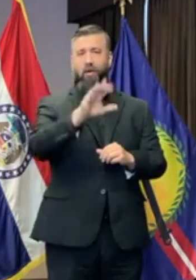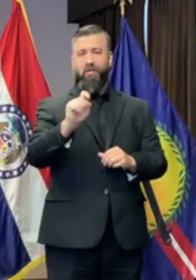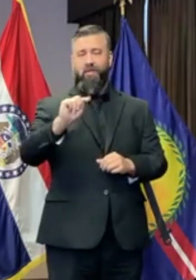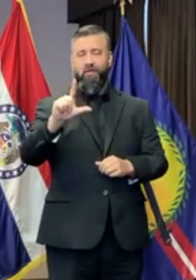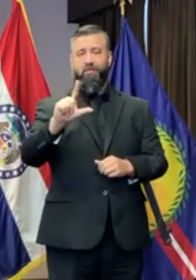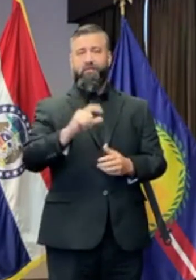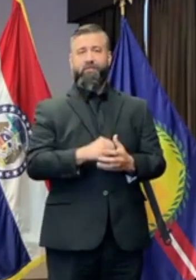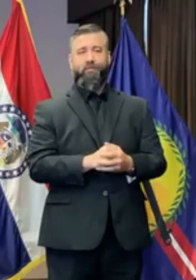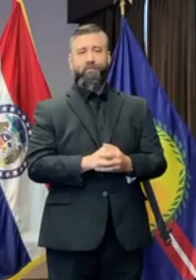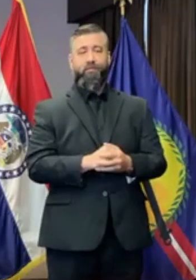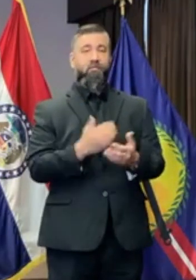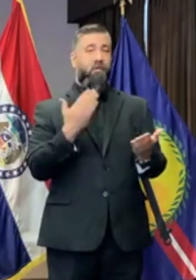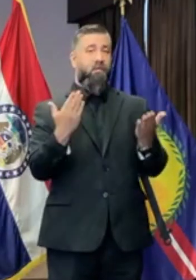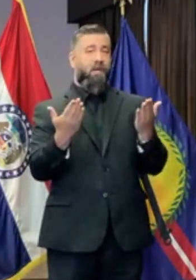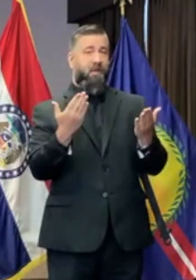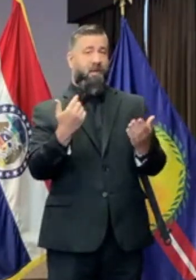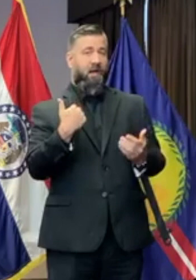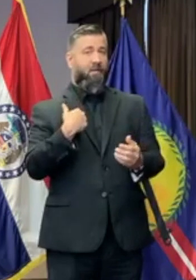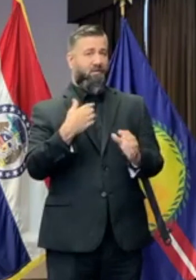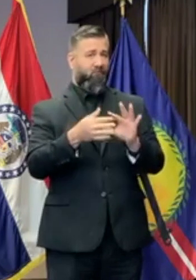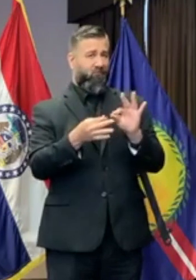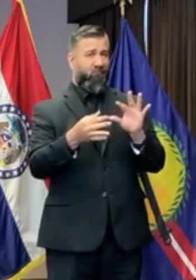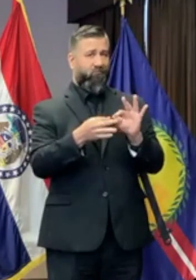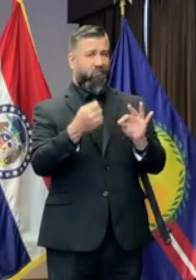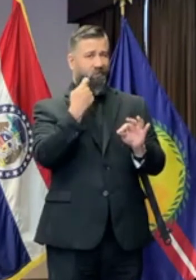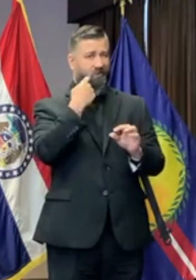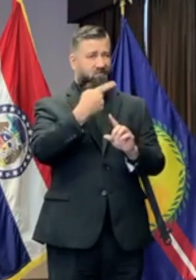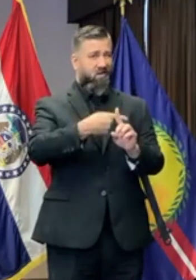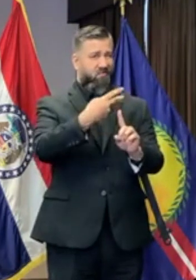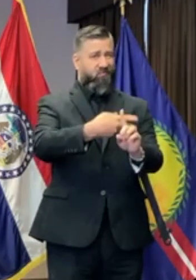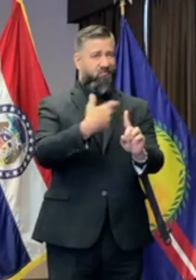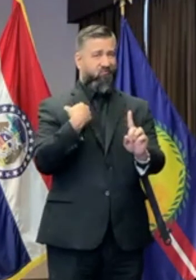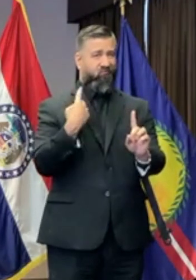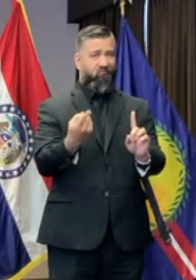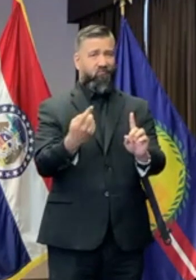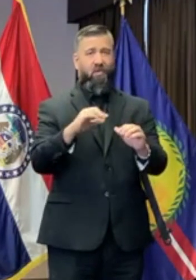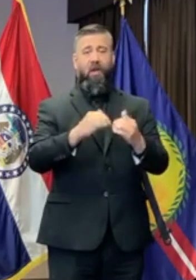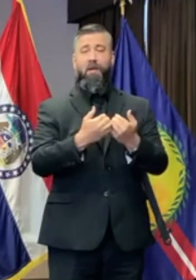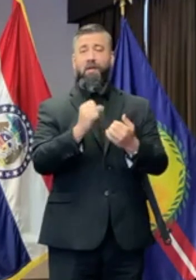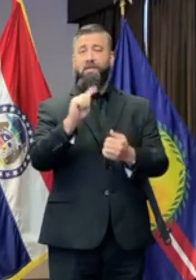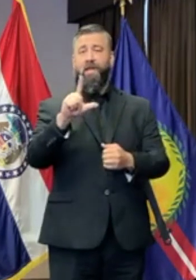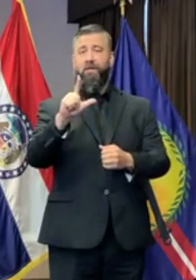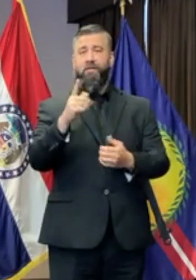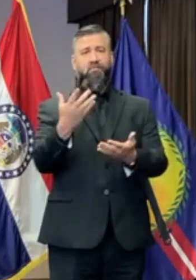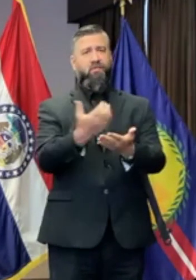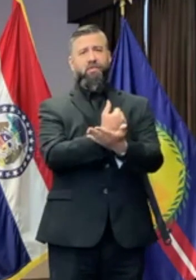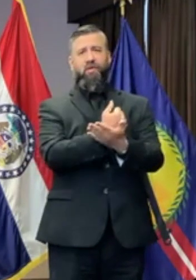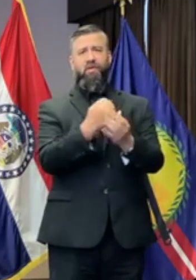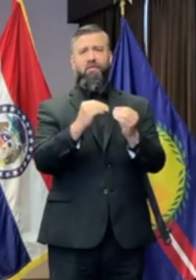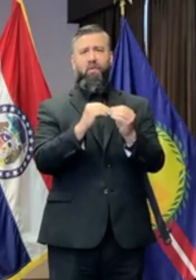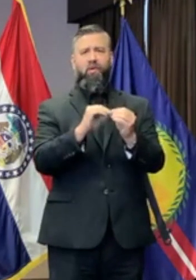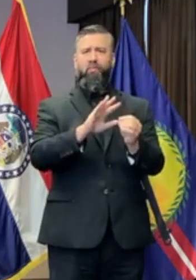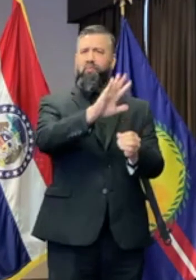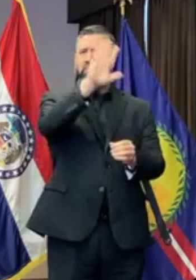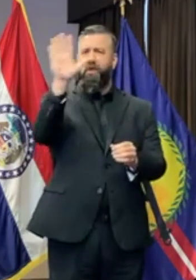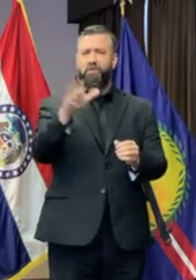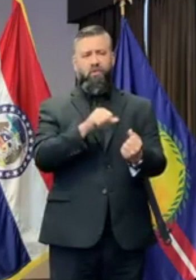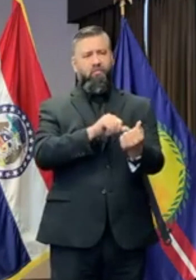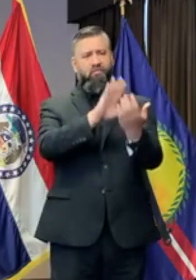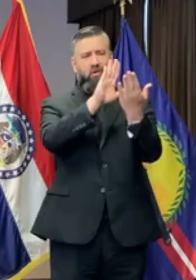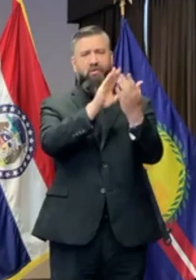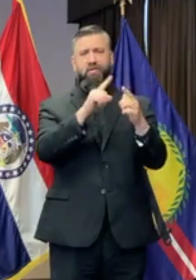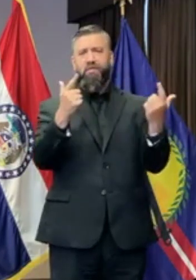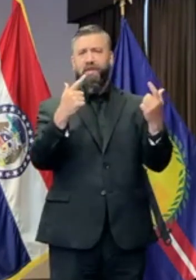region. You may have heard me say these past few months about how St. Louis deserves a more regional approach to our big